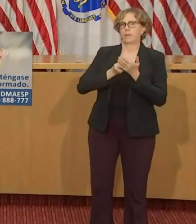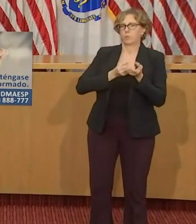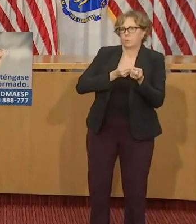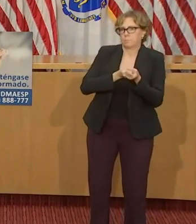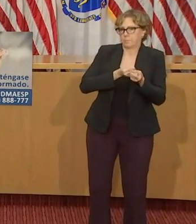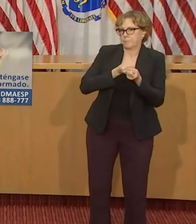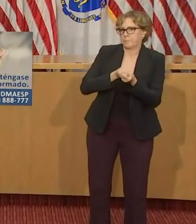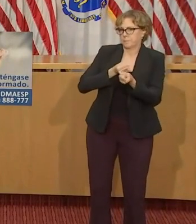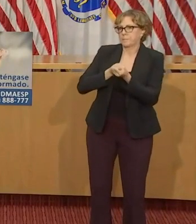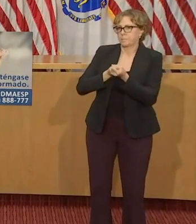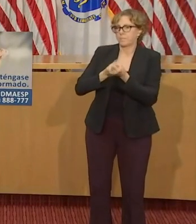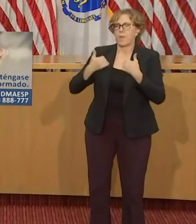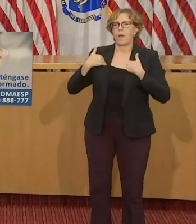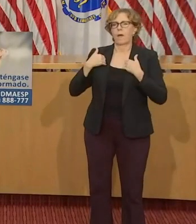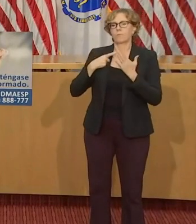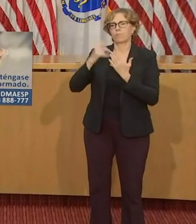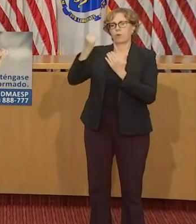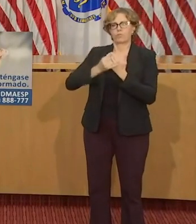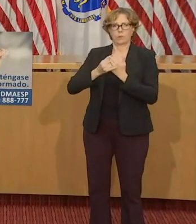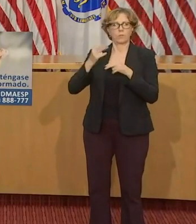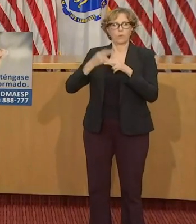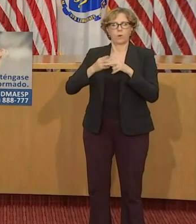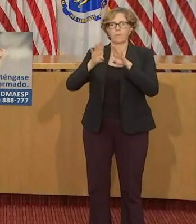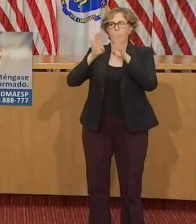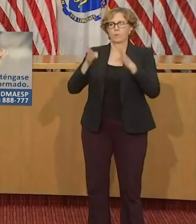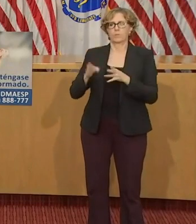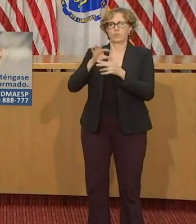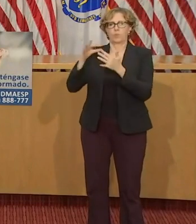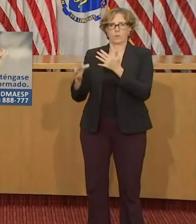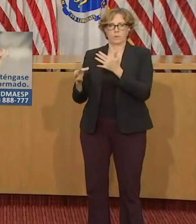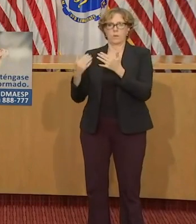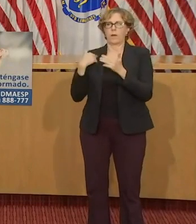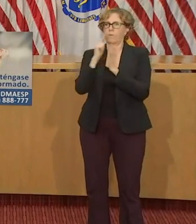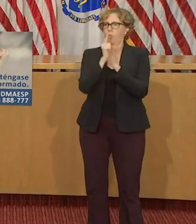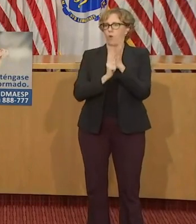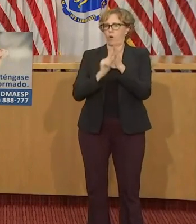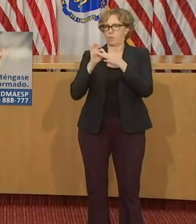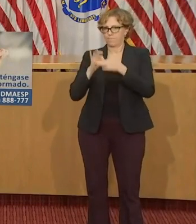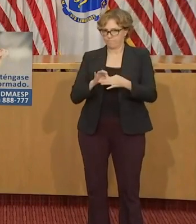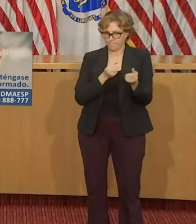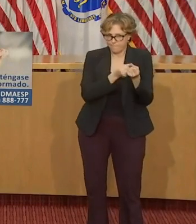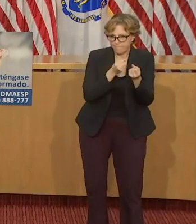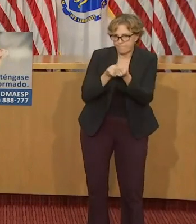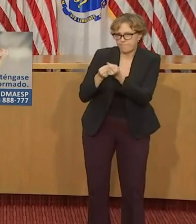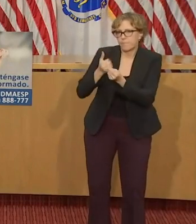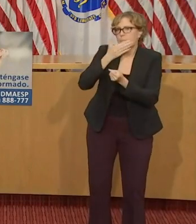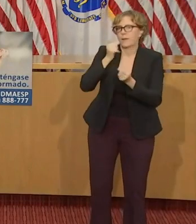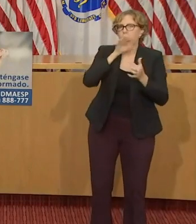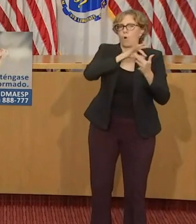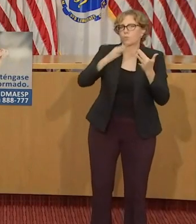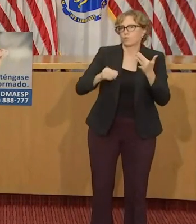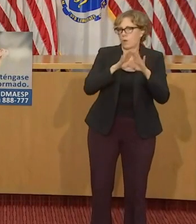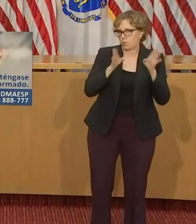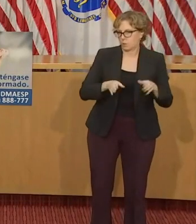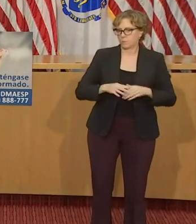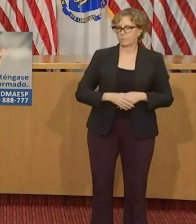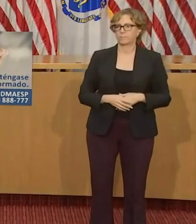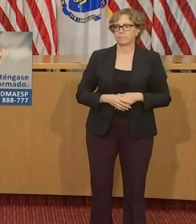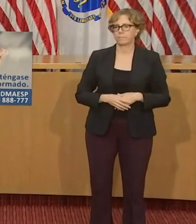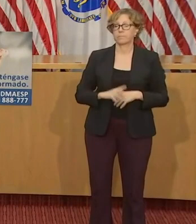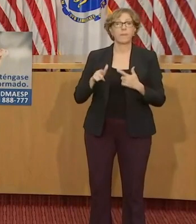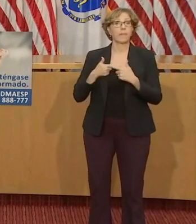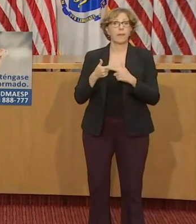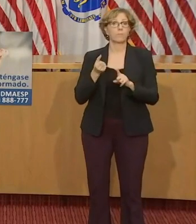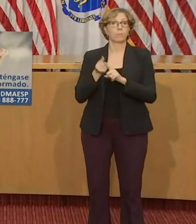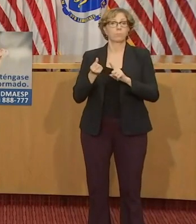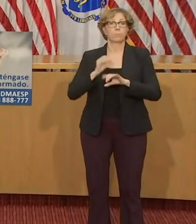plus hospitalized right now, less than 200 remain in the ICU. And the governor indicating that hospitalization numbers today, he spoke with all the hospitals in the